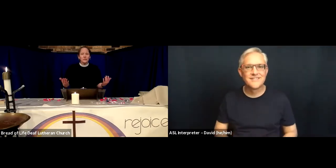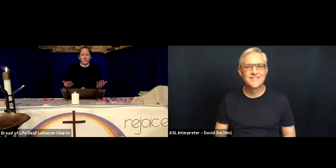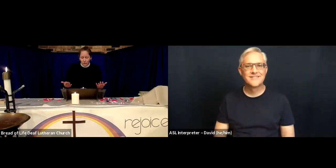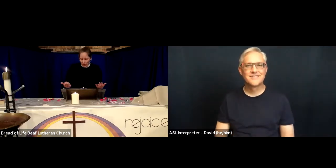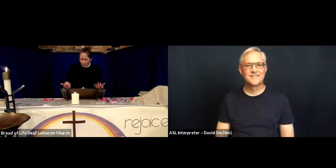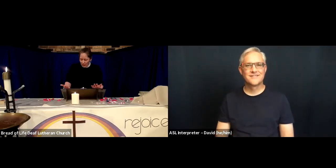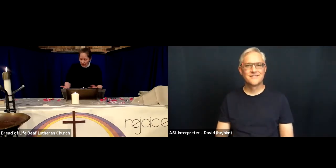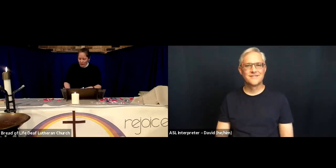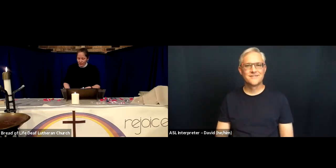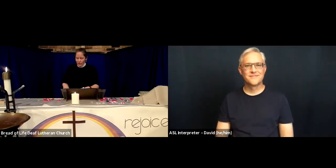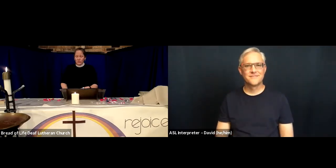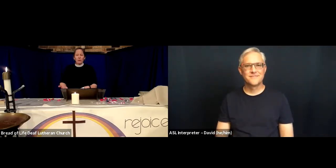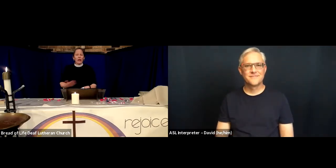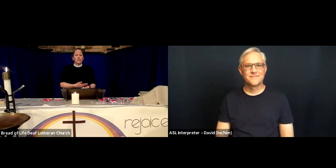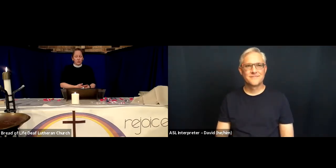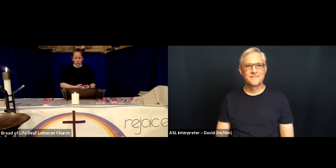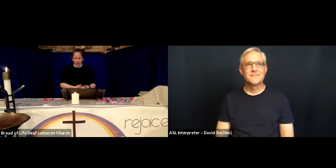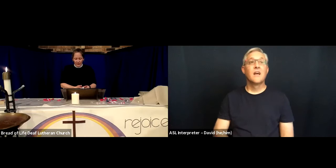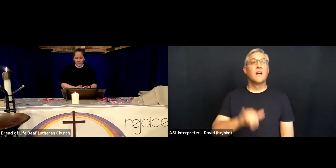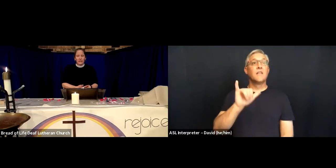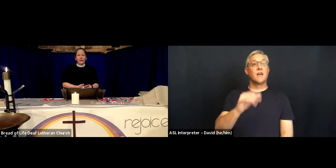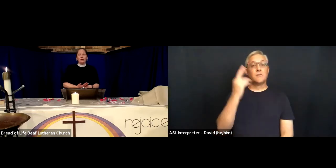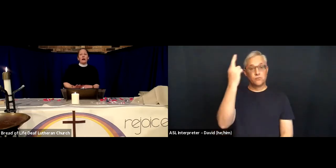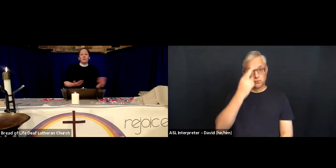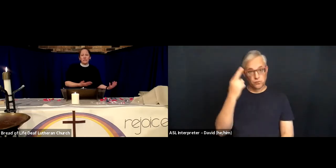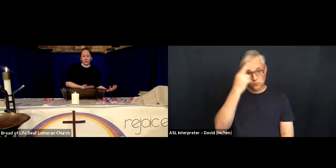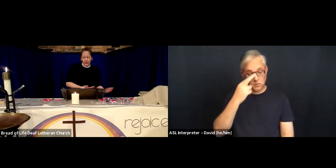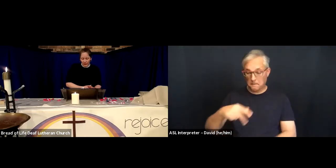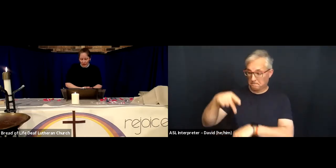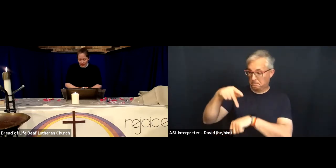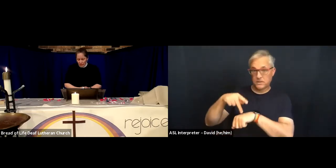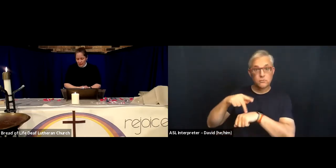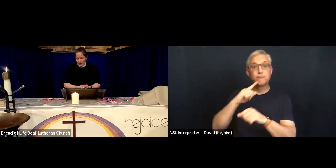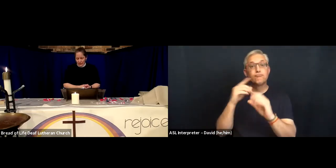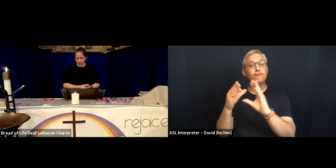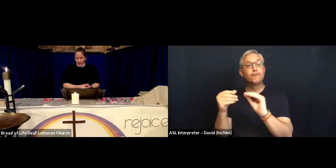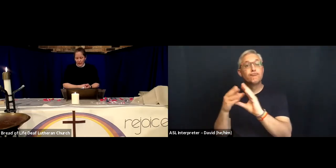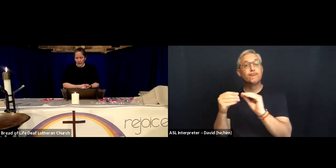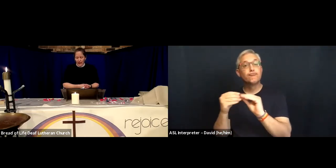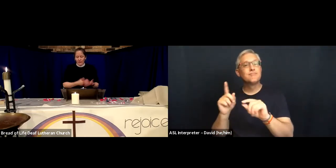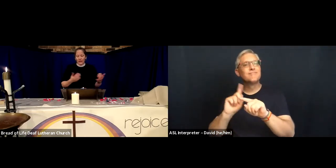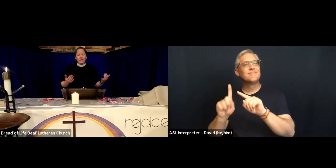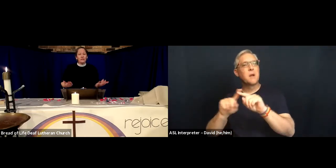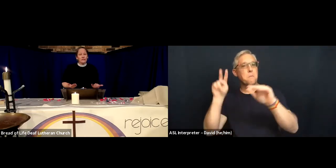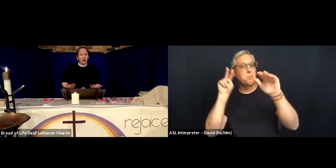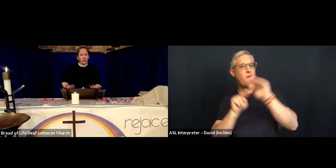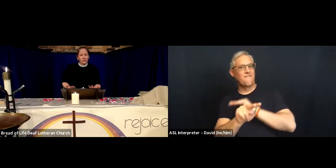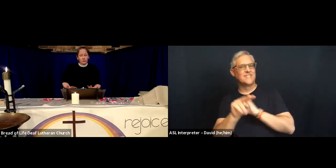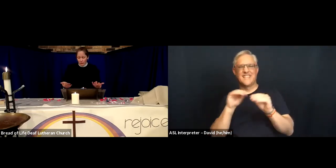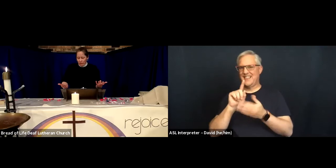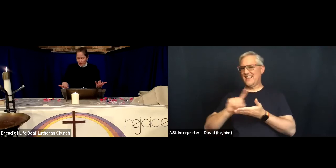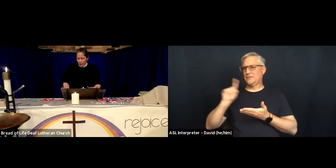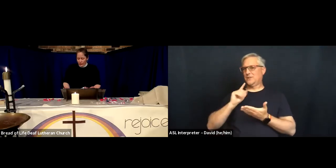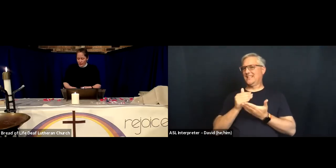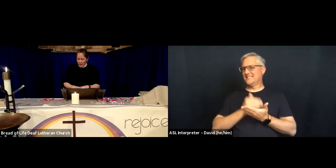And so this is why Peter refers back to the prophets. That was included in last week's lesson. And then in the Psalms,